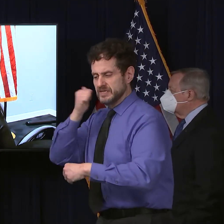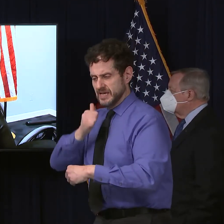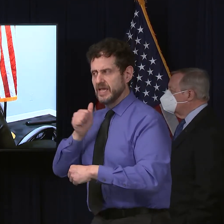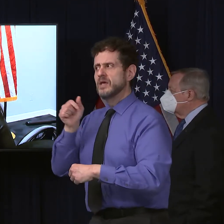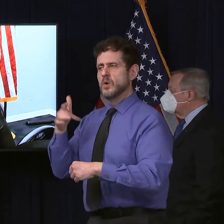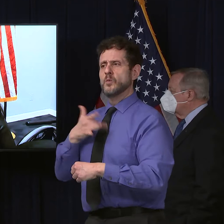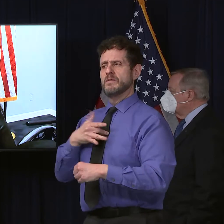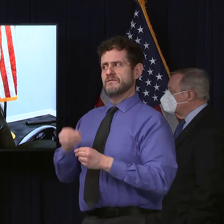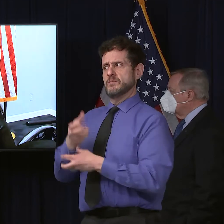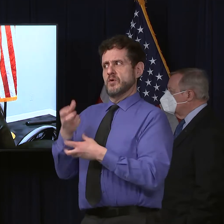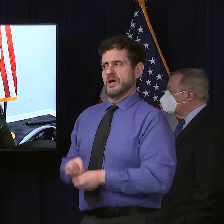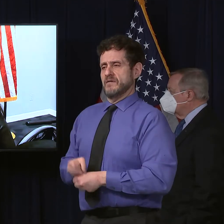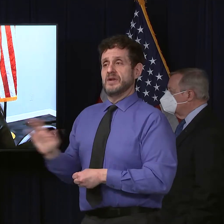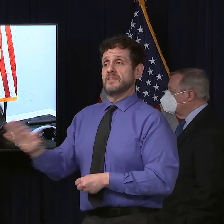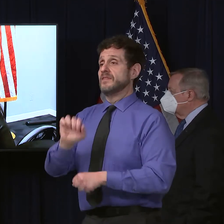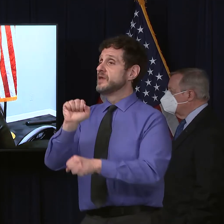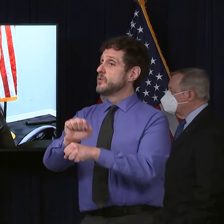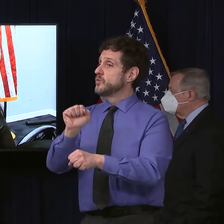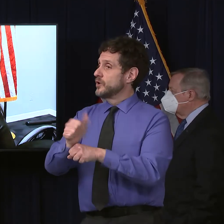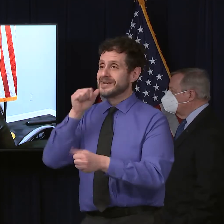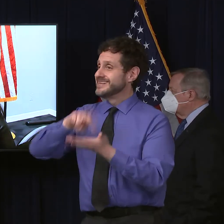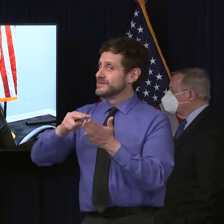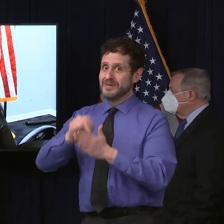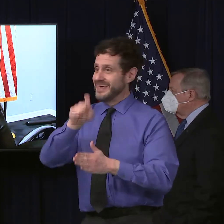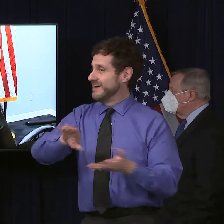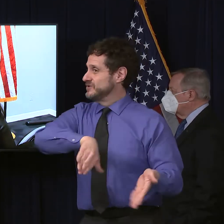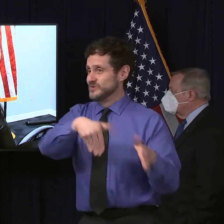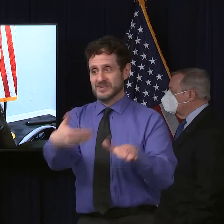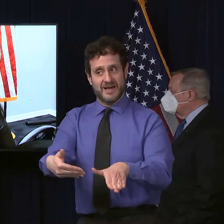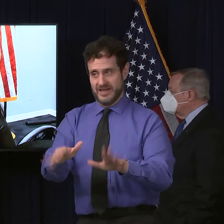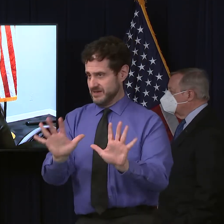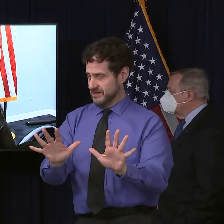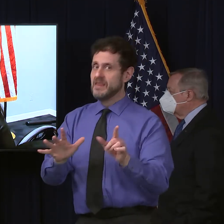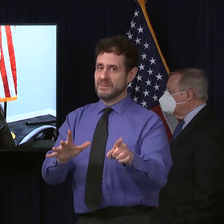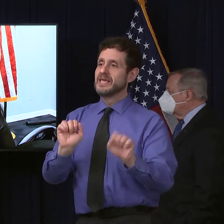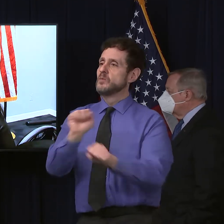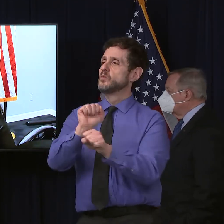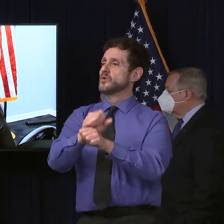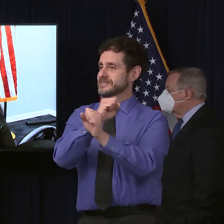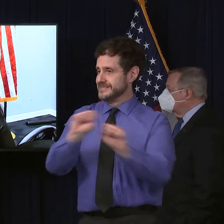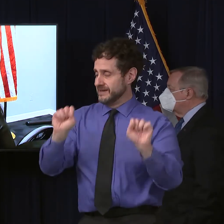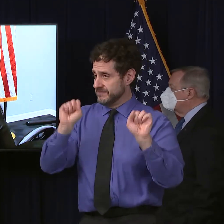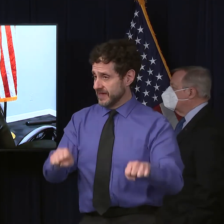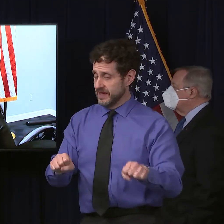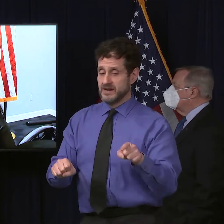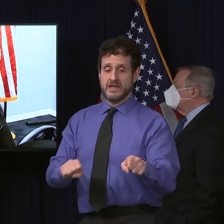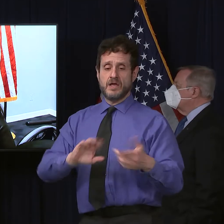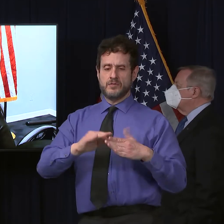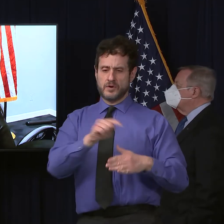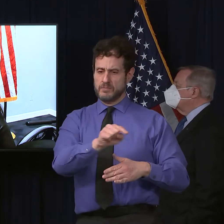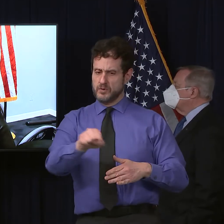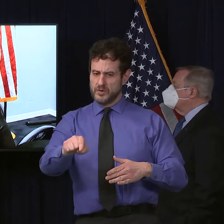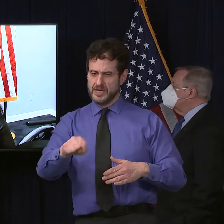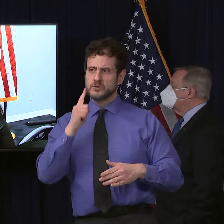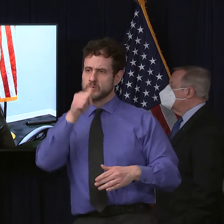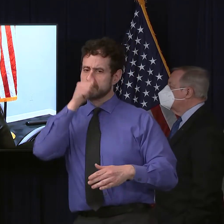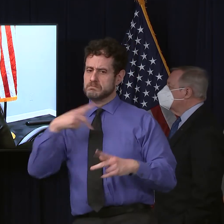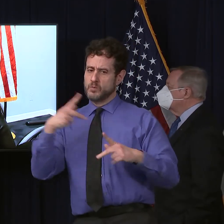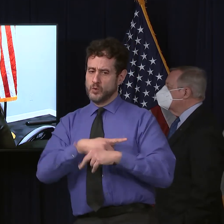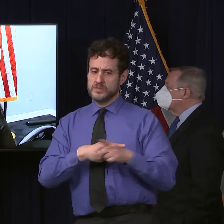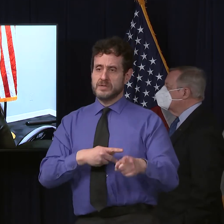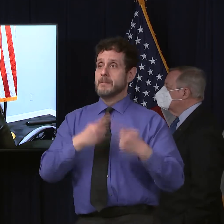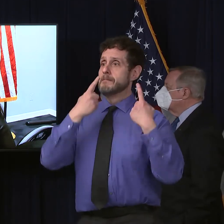confident that their livelihoods won't cost them their lives. And the communities hardest hit by this virus will actually be able to get the shots they